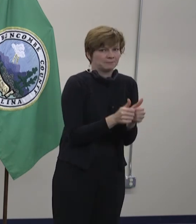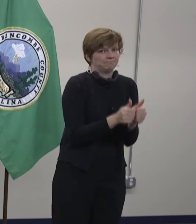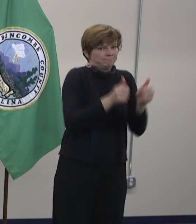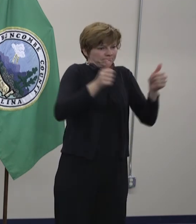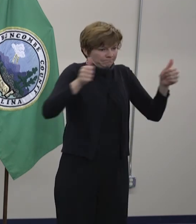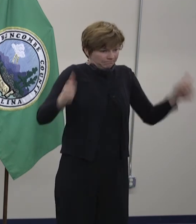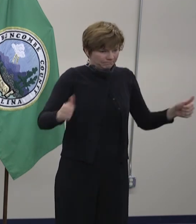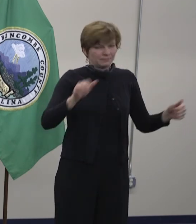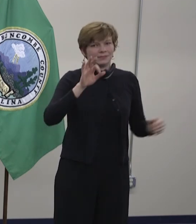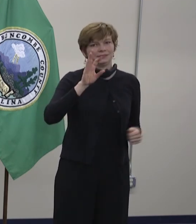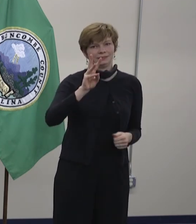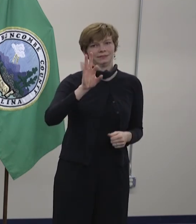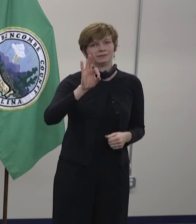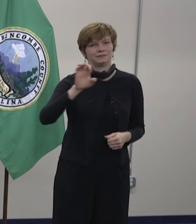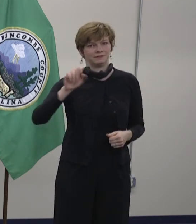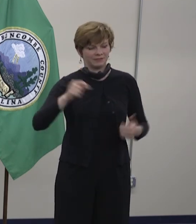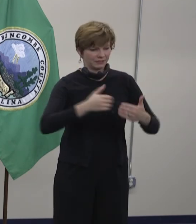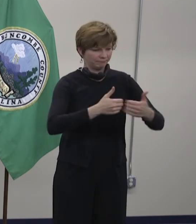spacing.